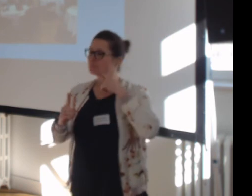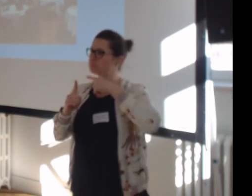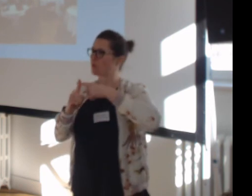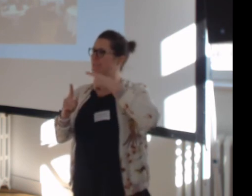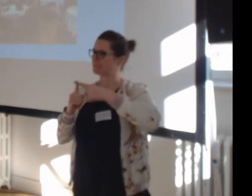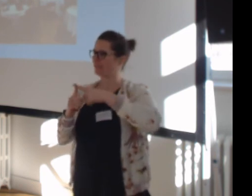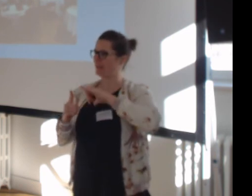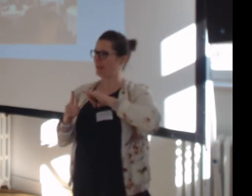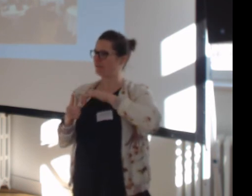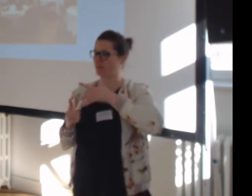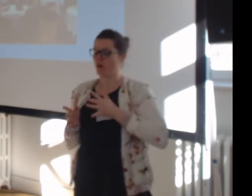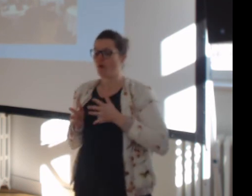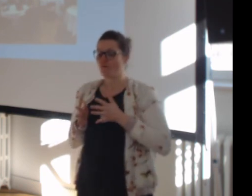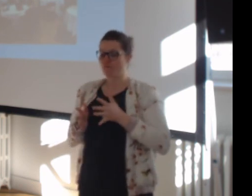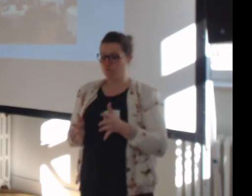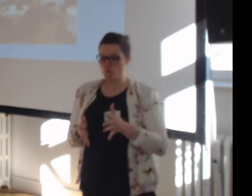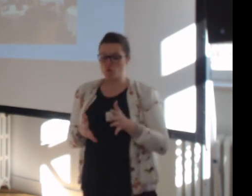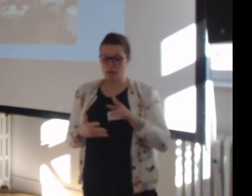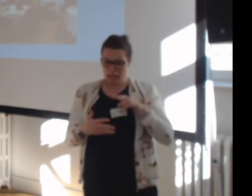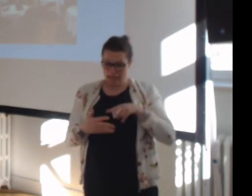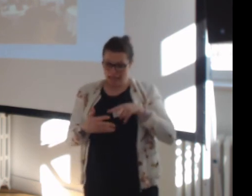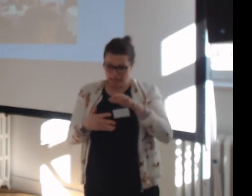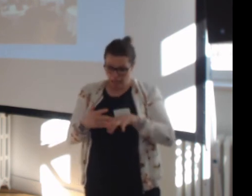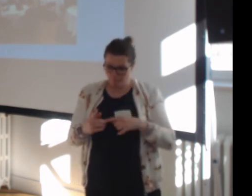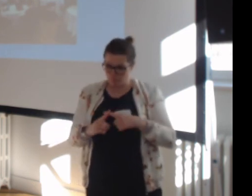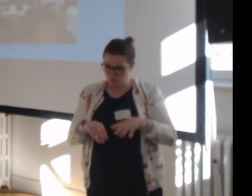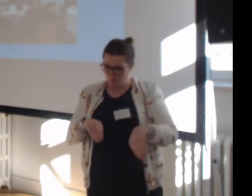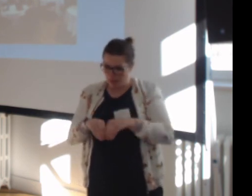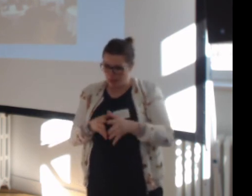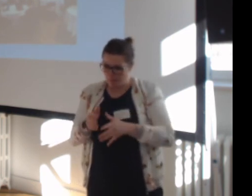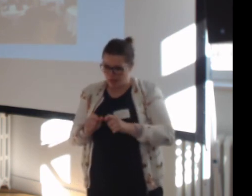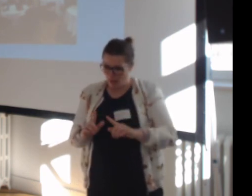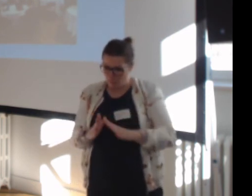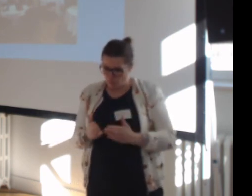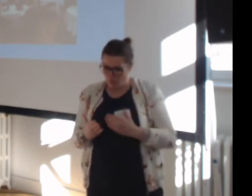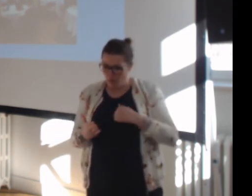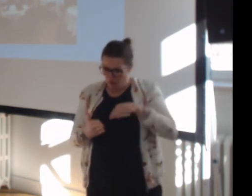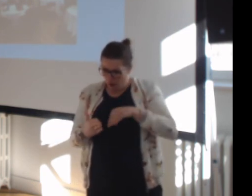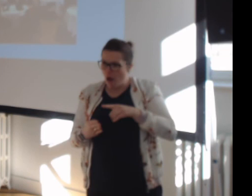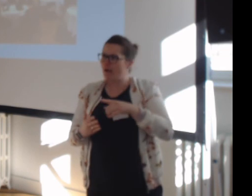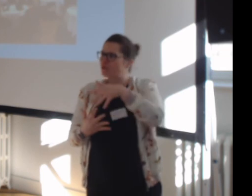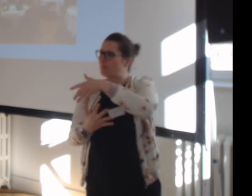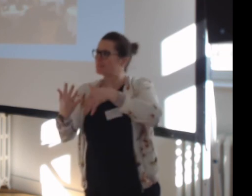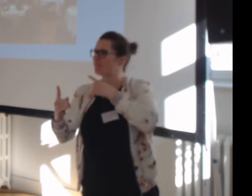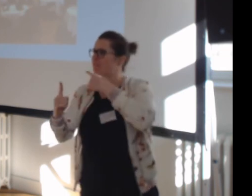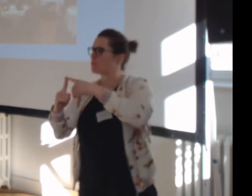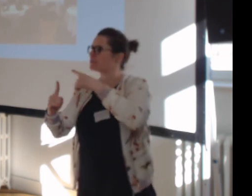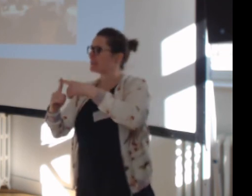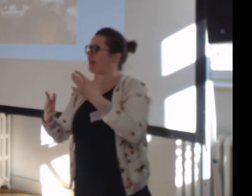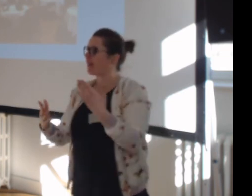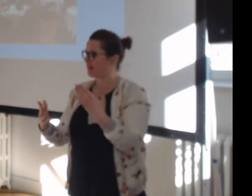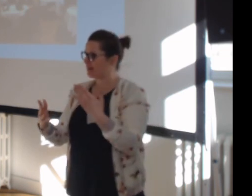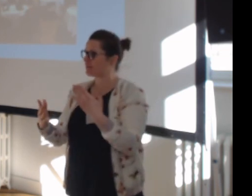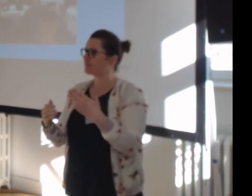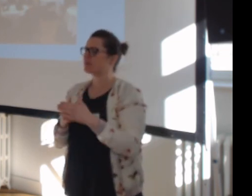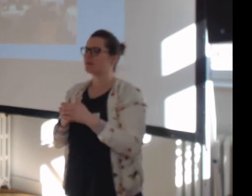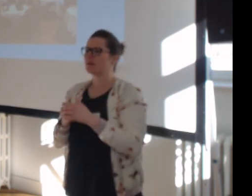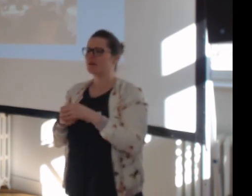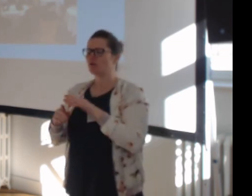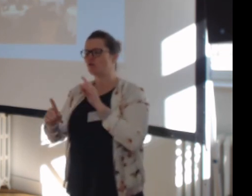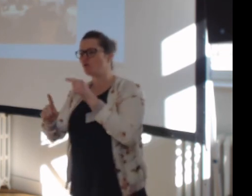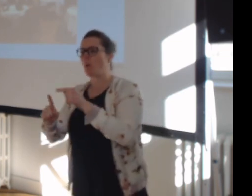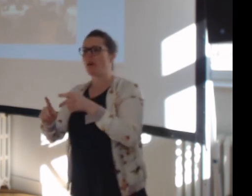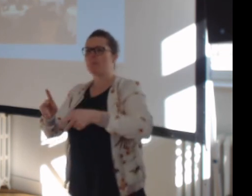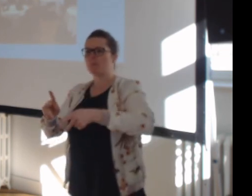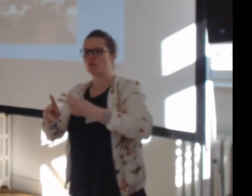mix of early reader type books with sign language along with them. And they said if we have one thing, it would be to have many